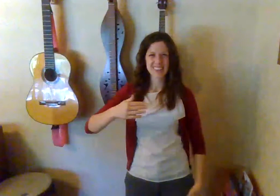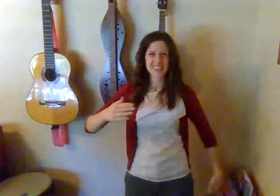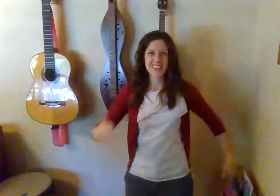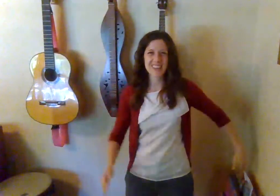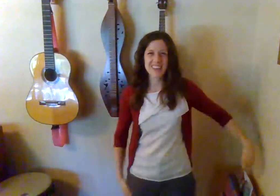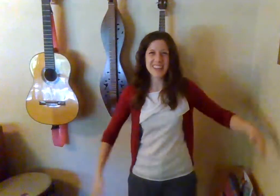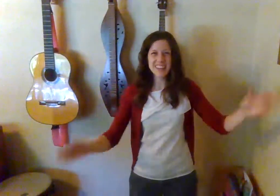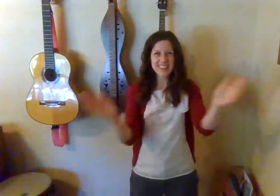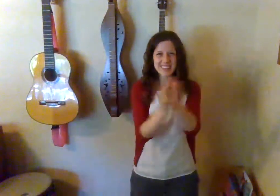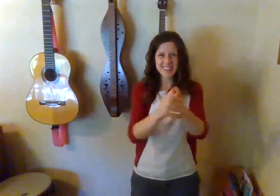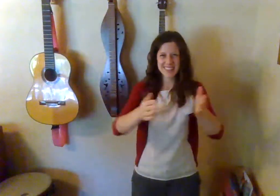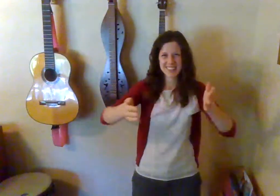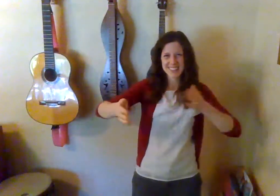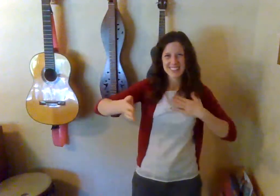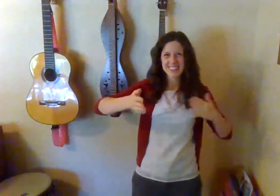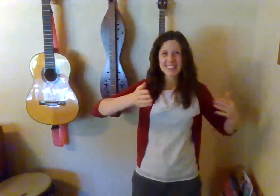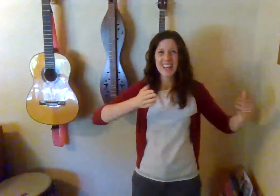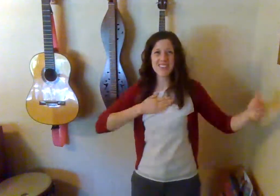Three. Seven.